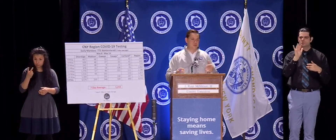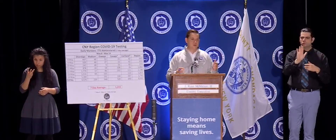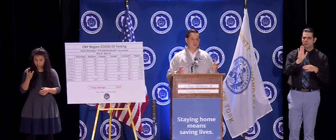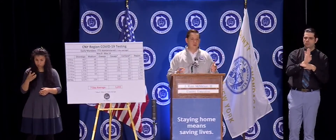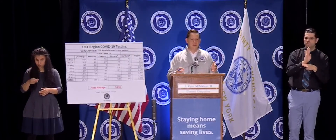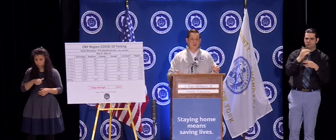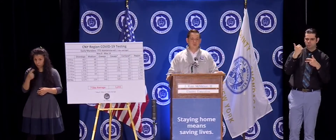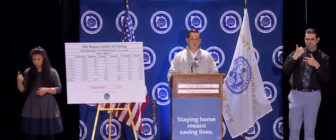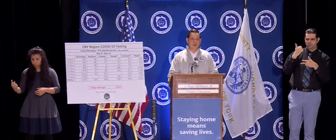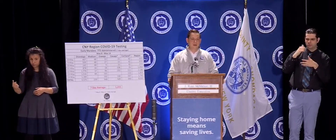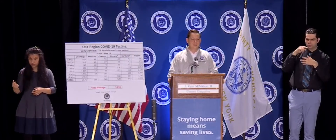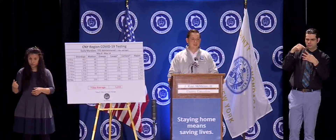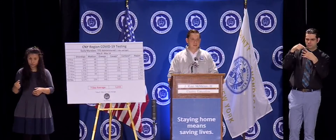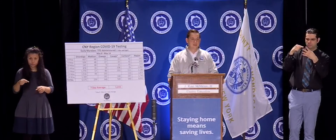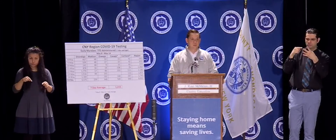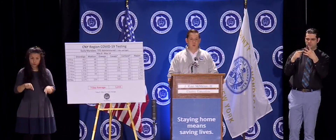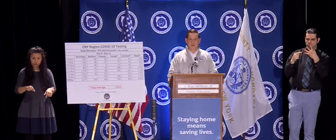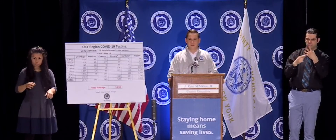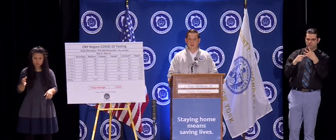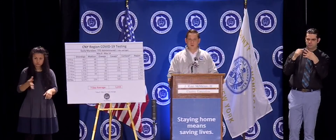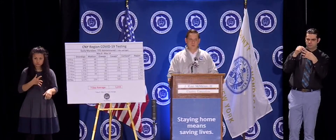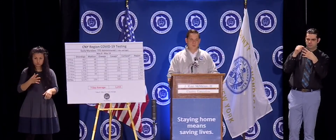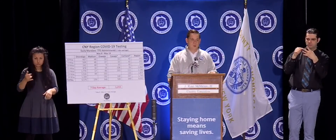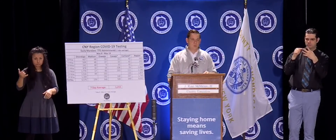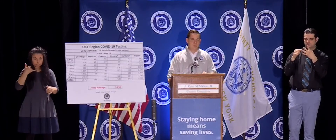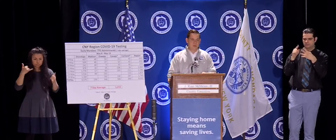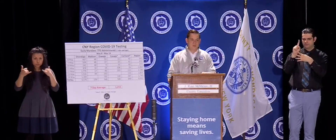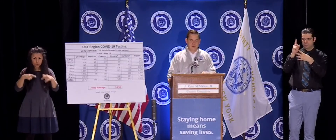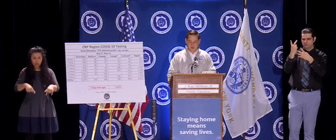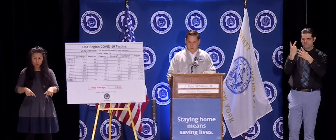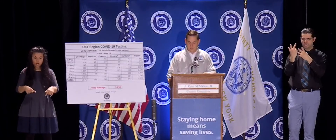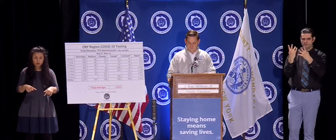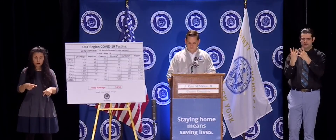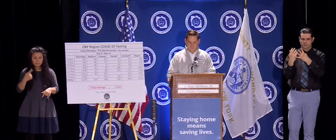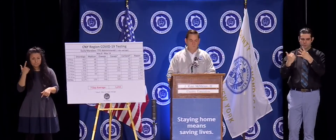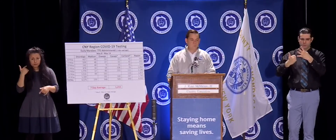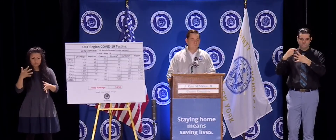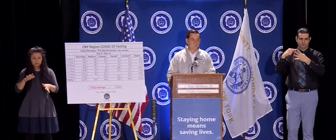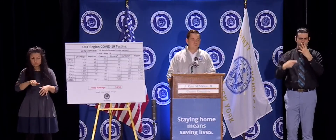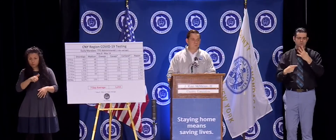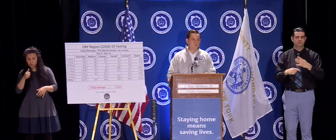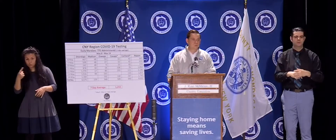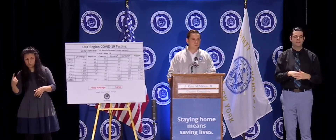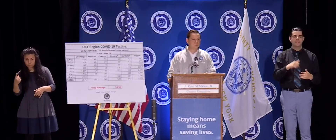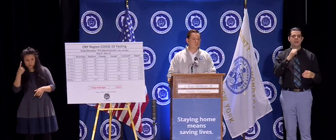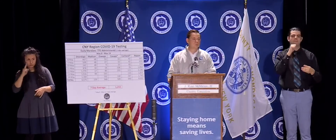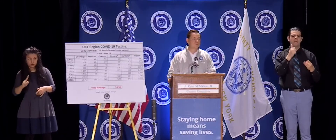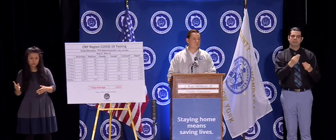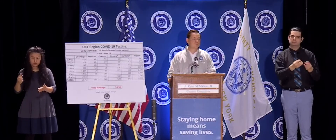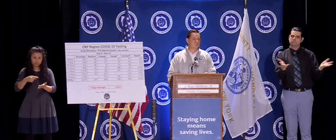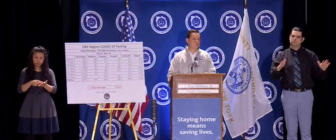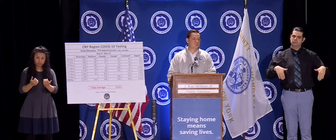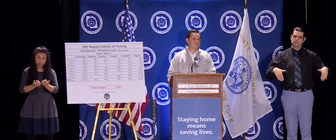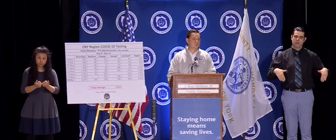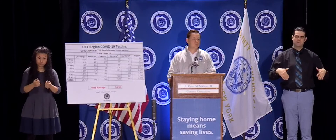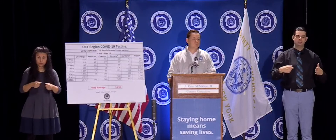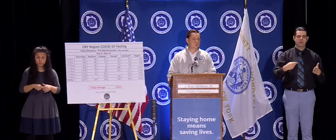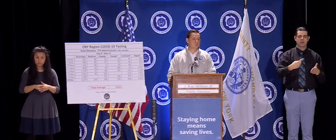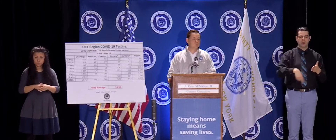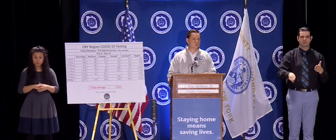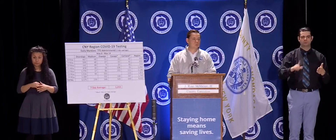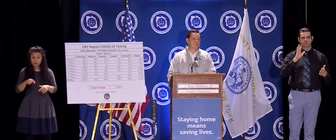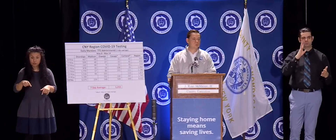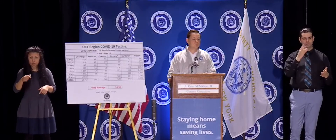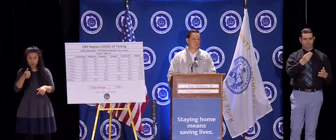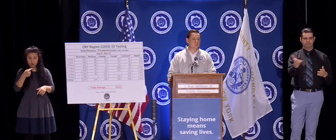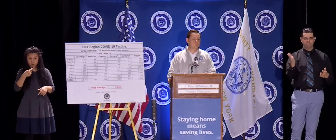in a position to regulate this at this point, so there's no point in giving out a number. Now that this region's open and some of the surrounding regions are